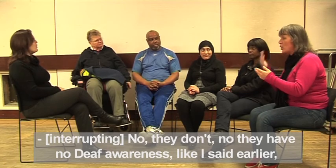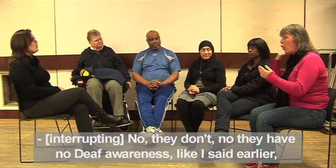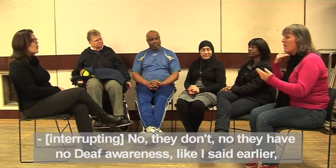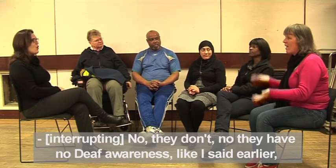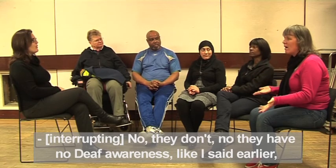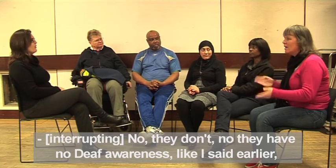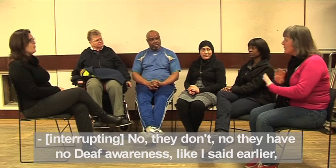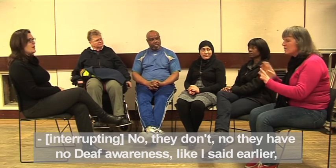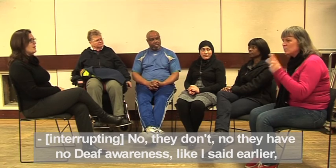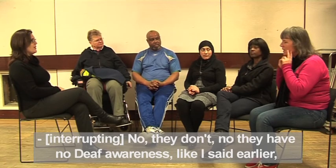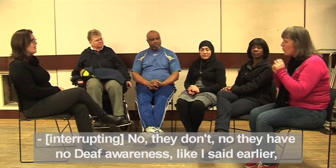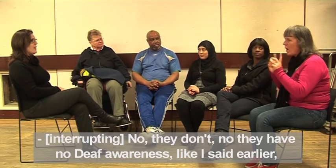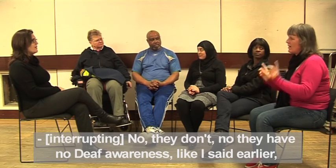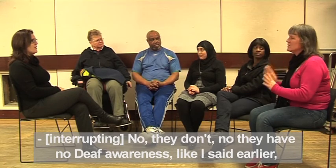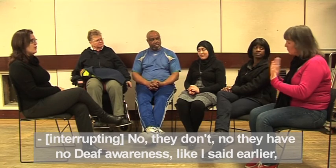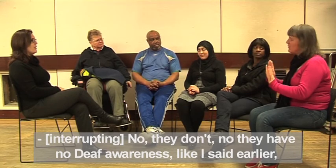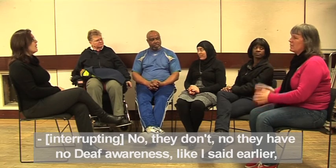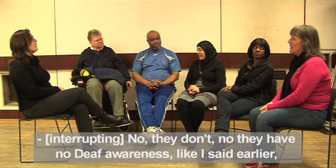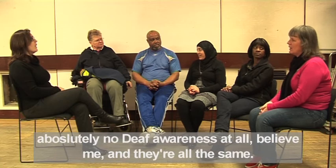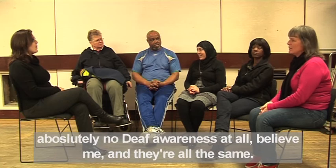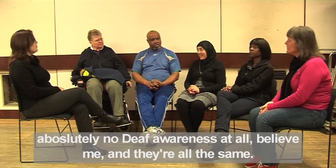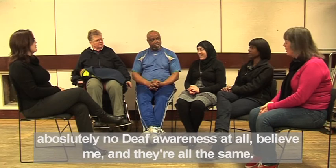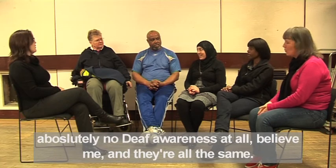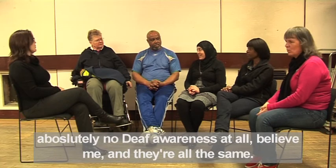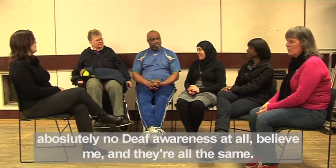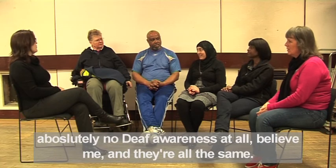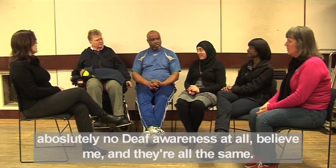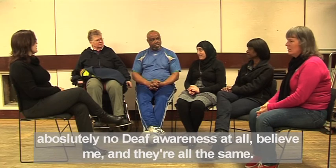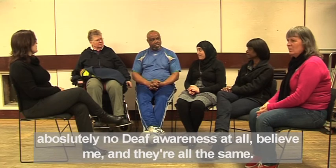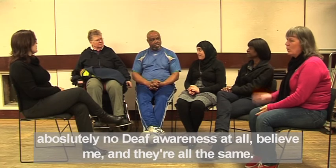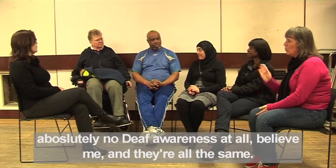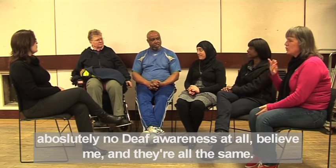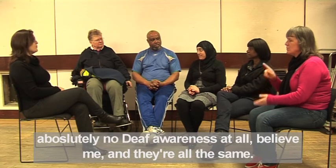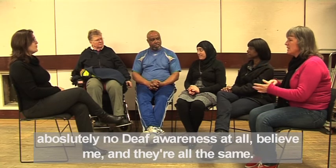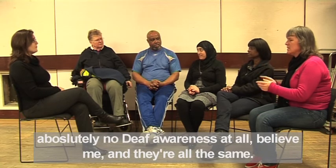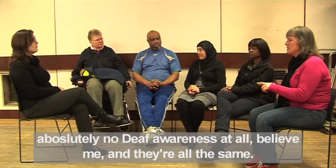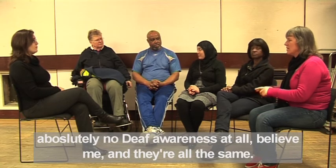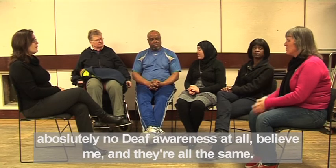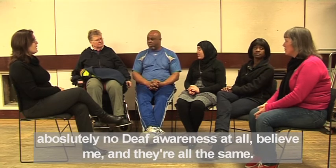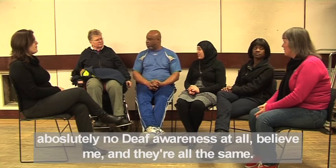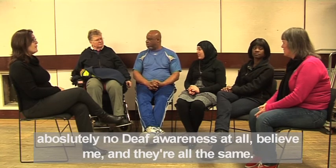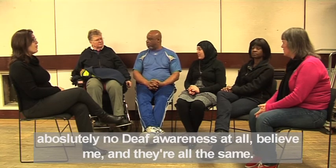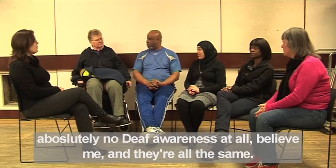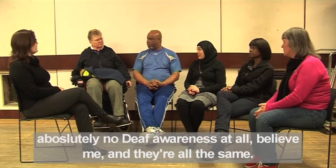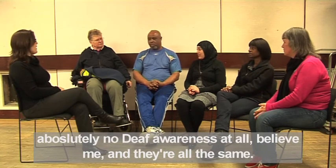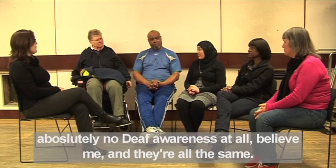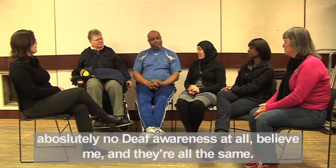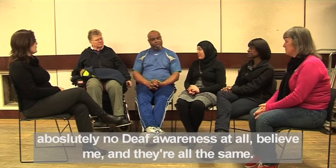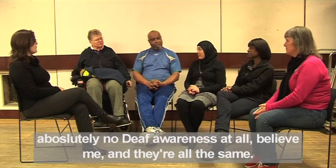earlier. no deaf awareness. deaf Like I awareness, said earlier, isn't it? absolutely no deaf awareness at All all. job centres are the same. Believe me, and they're all the same. So